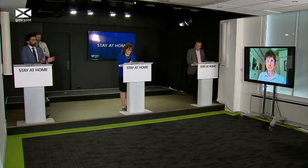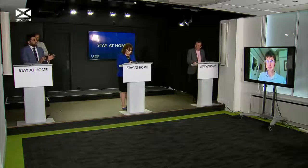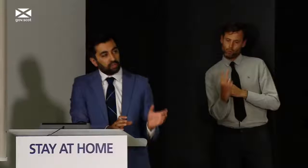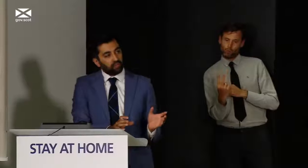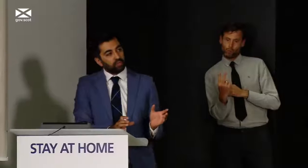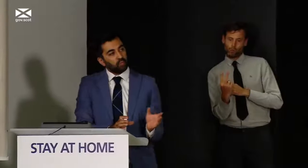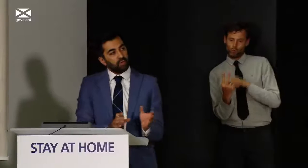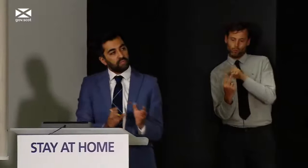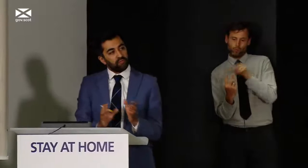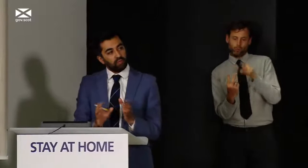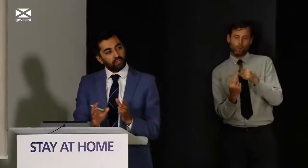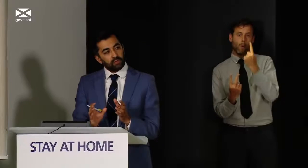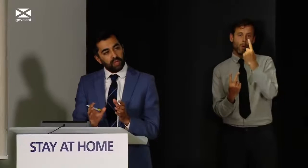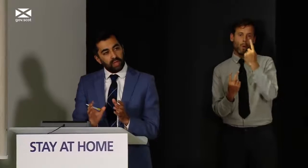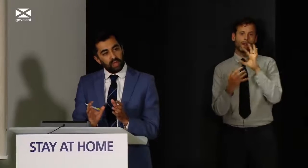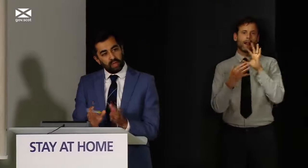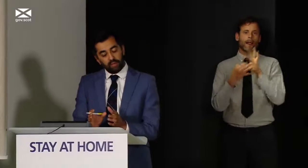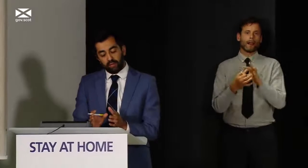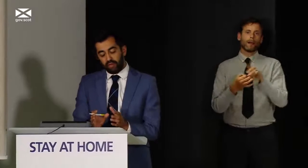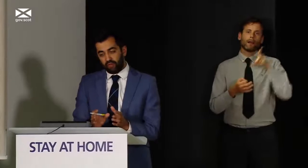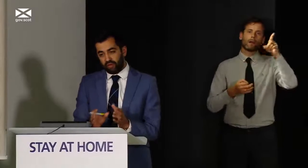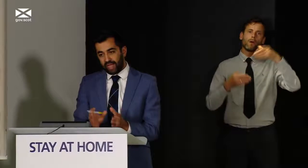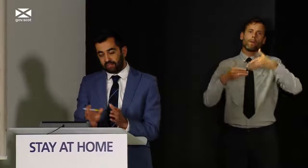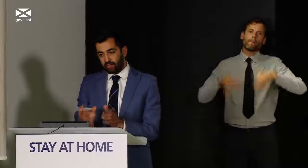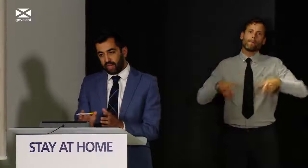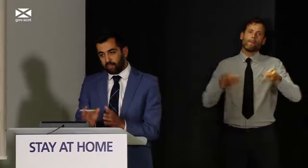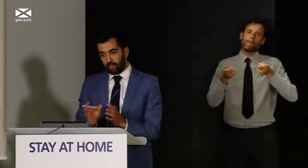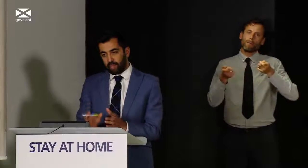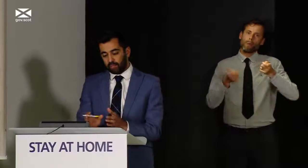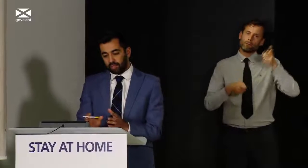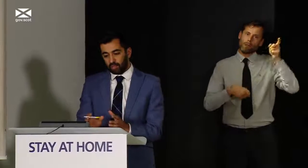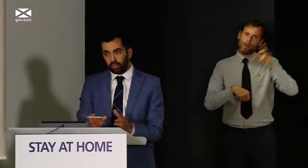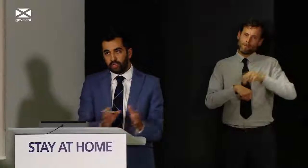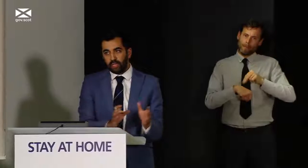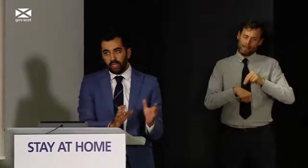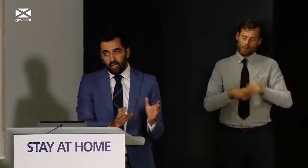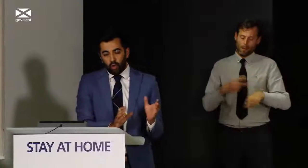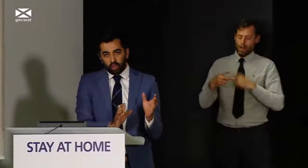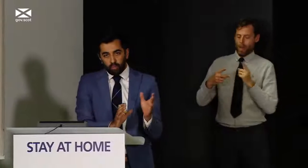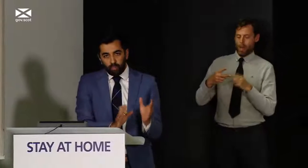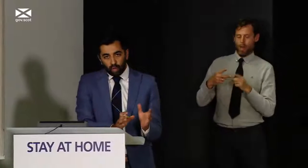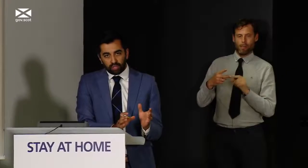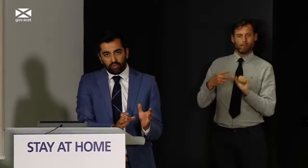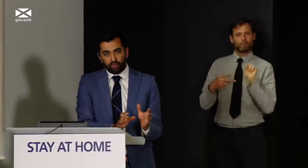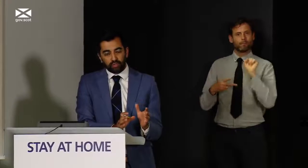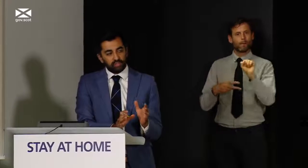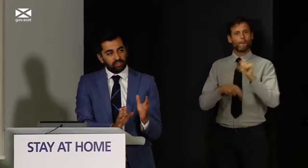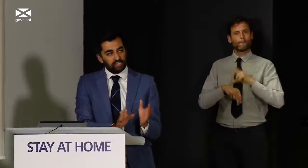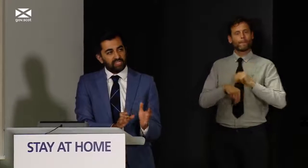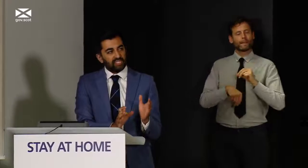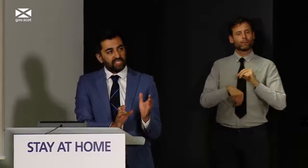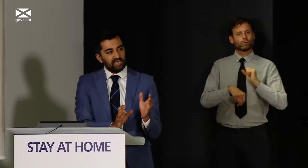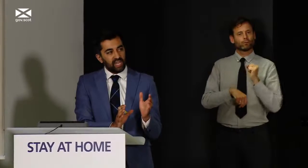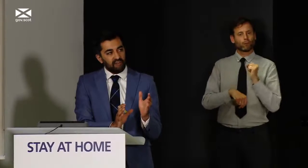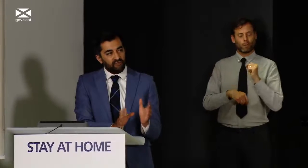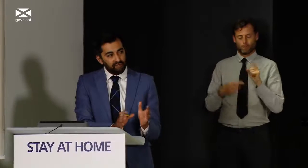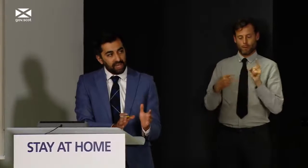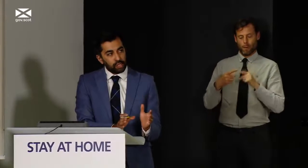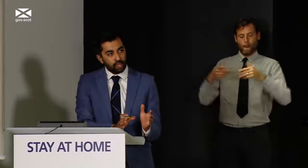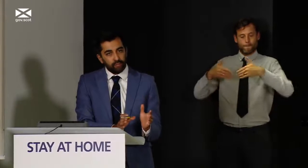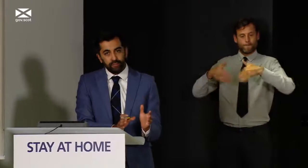that's enforced by Border Force and one that's enforced reactively by Police Scotland. On the Border Force, which is related to